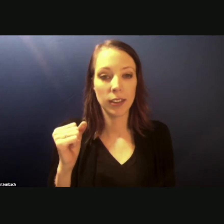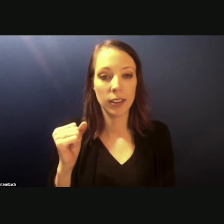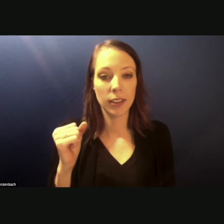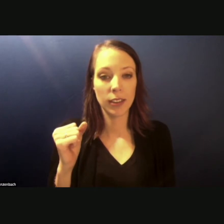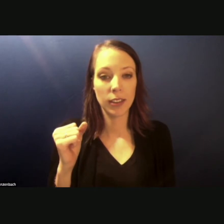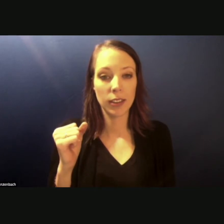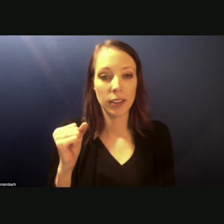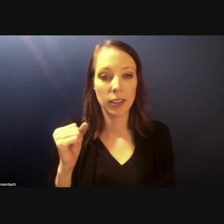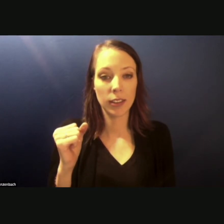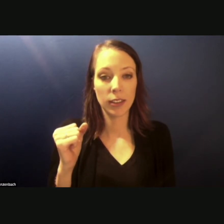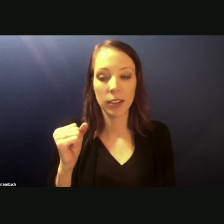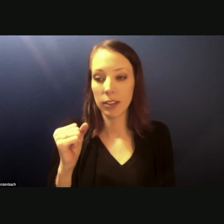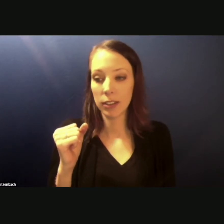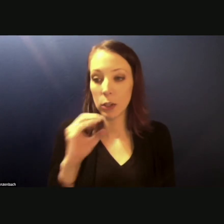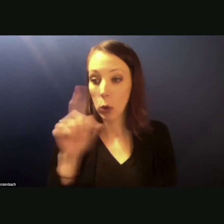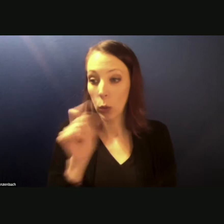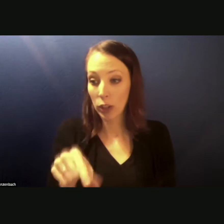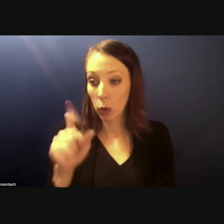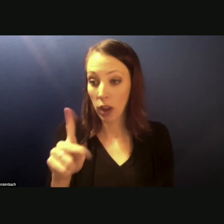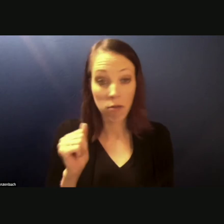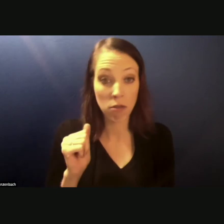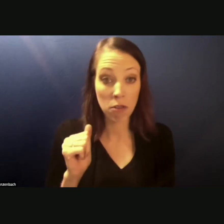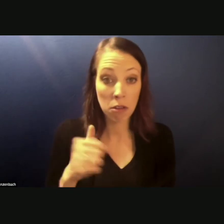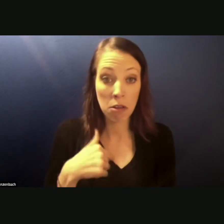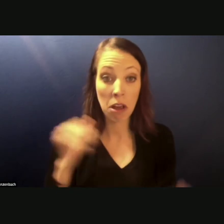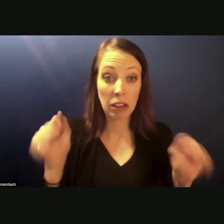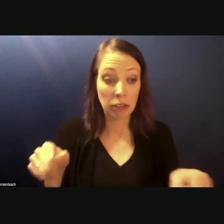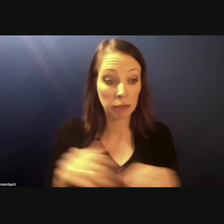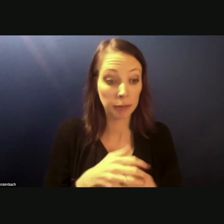do you have any no questions? Okay, so